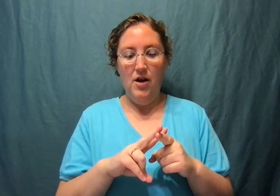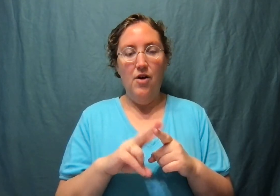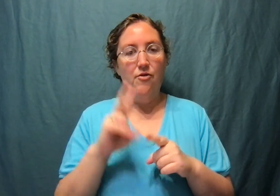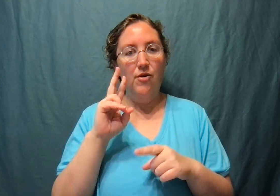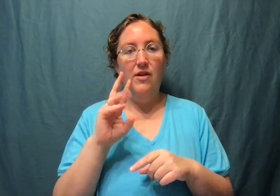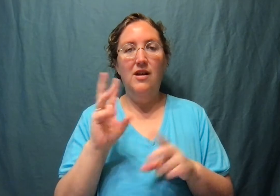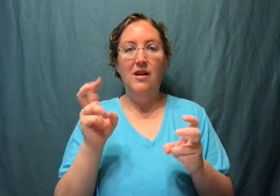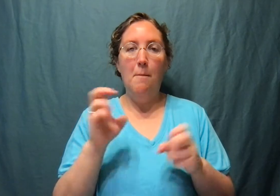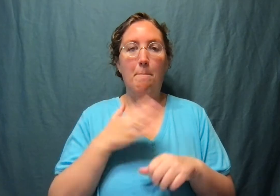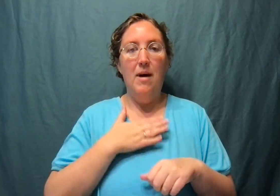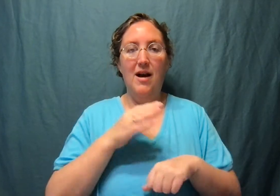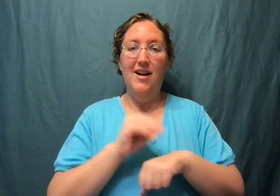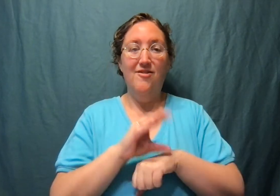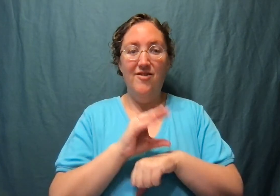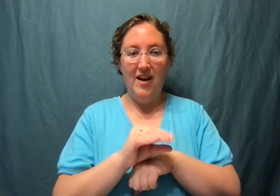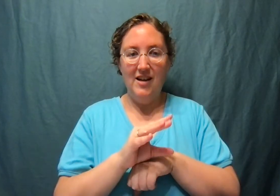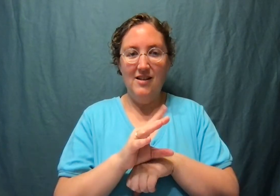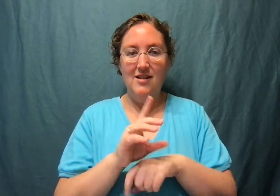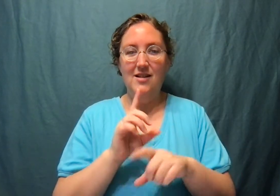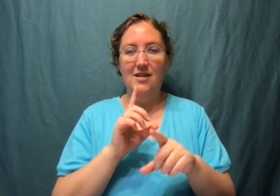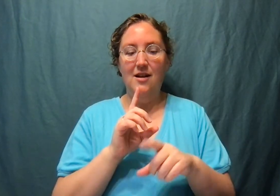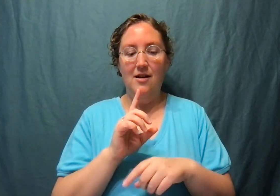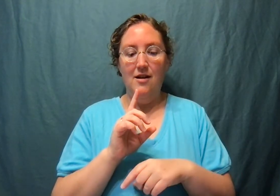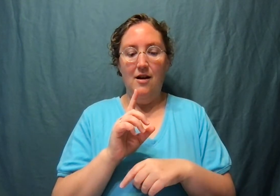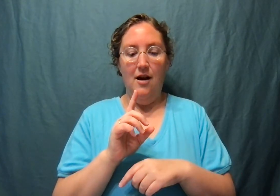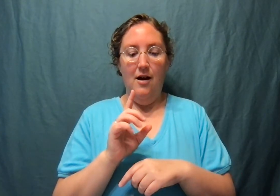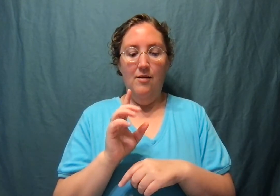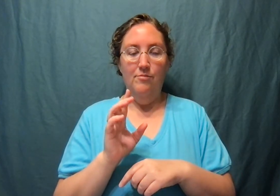for the My Advice,